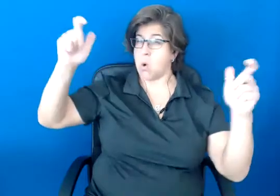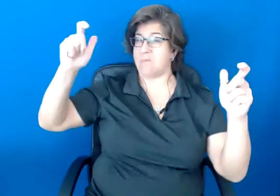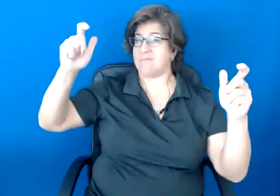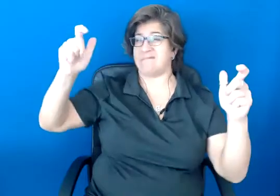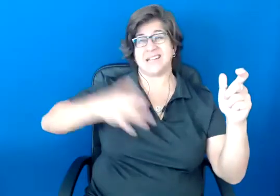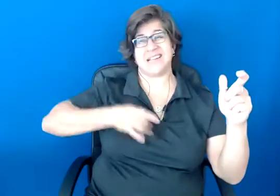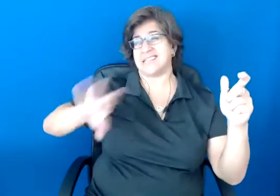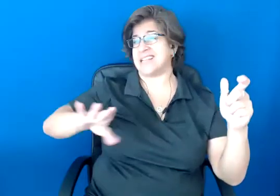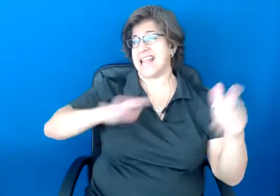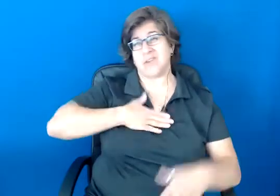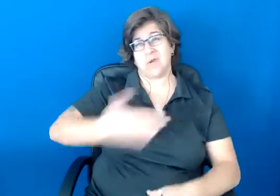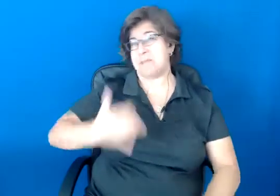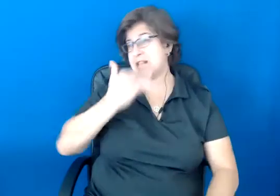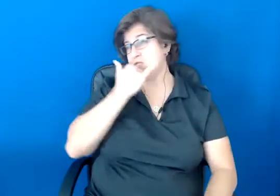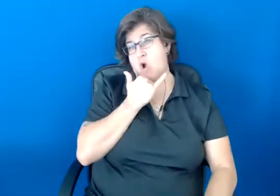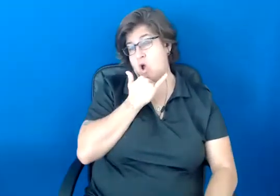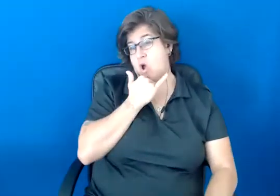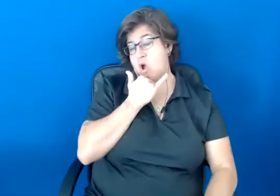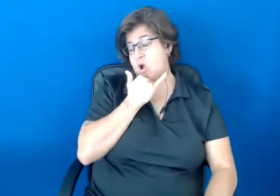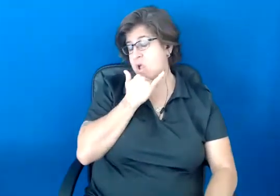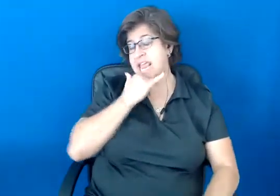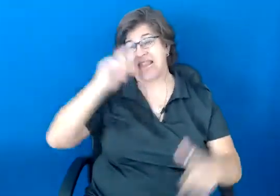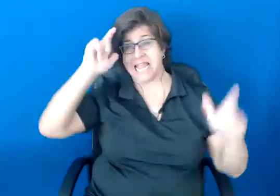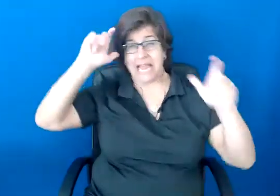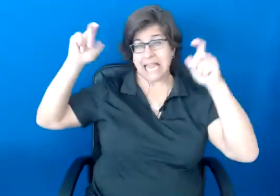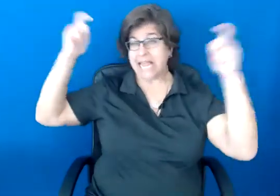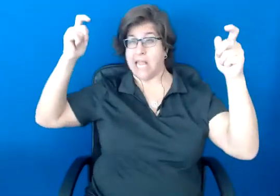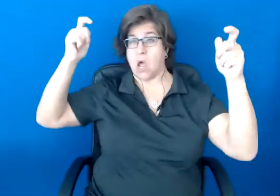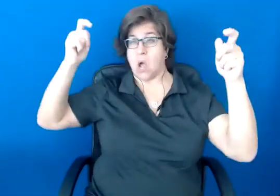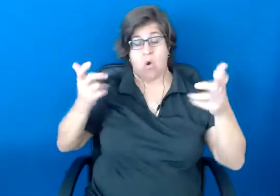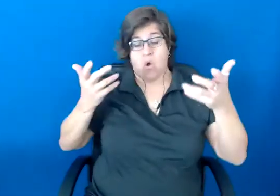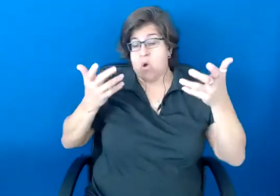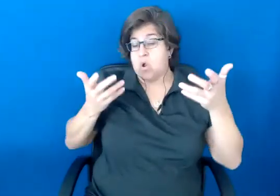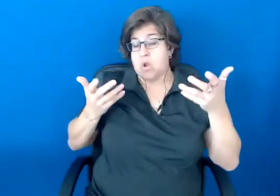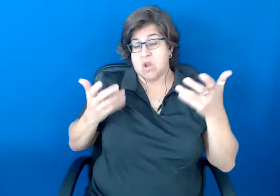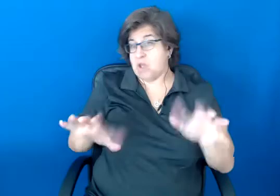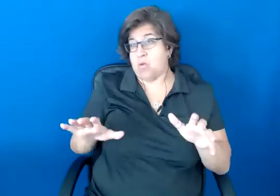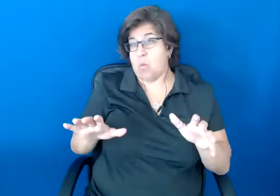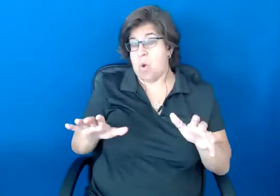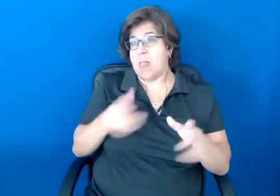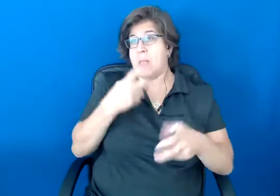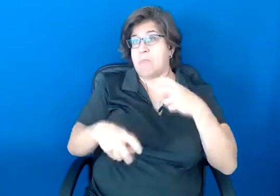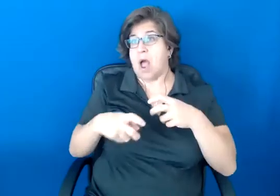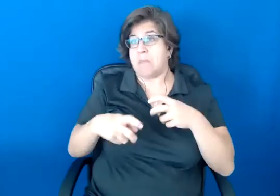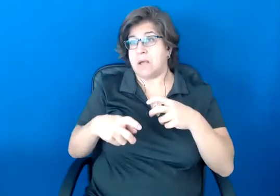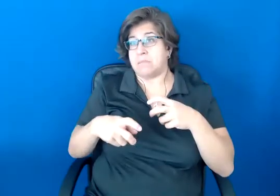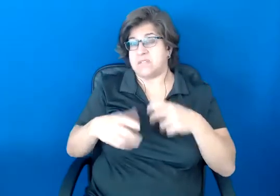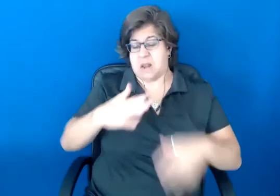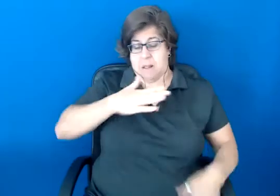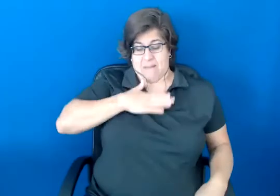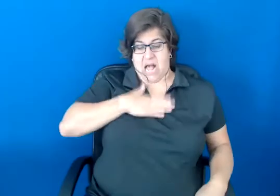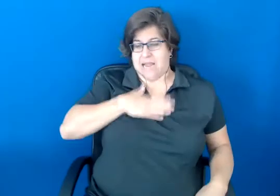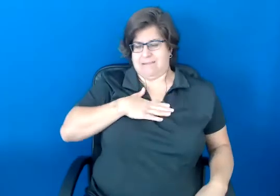to admit it's wrong. The ego does not want it to be my problem. The ego does